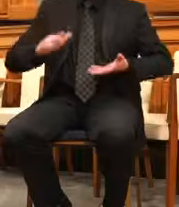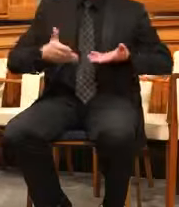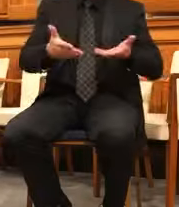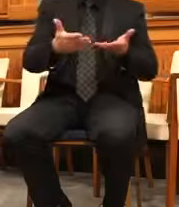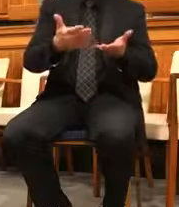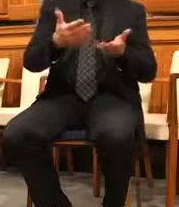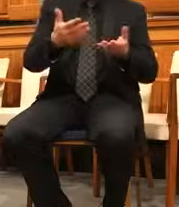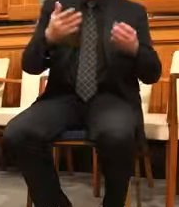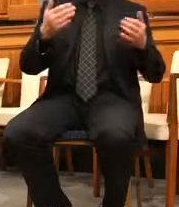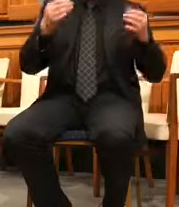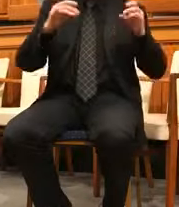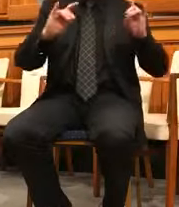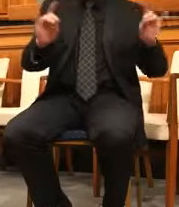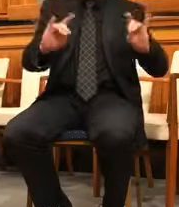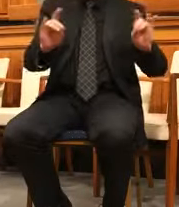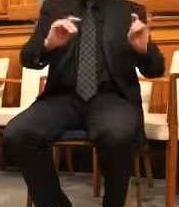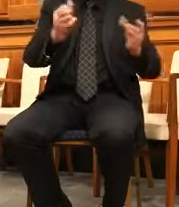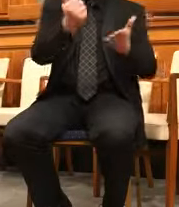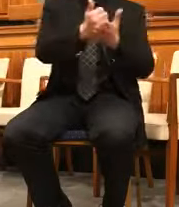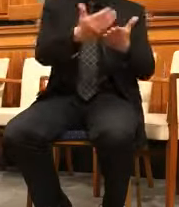system. Why the